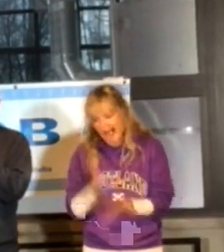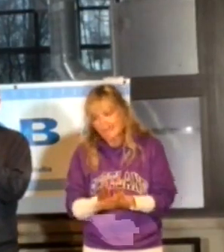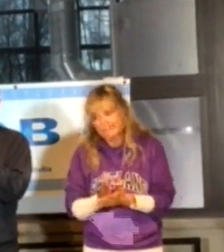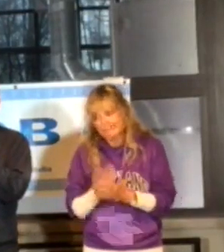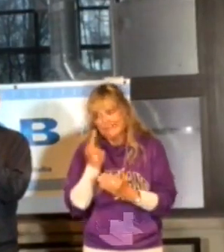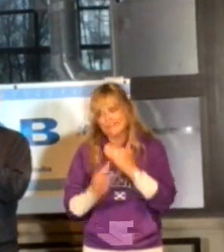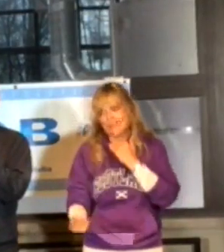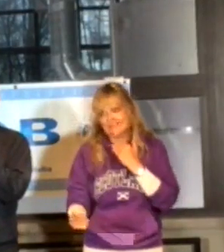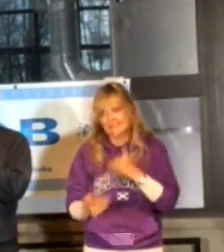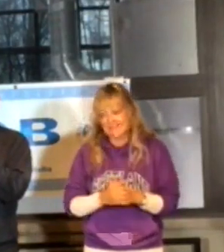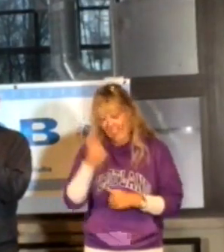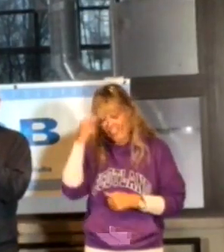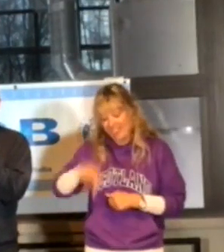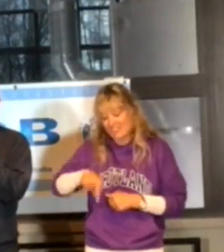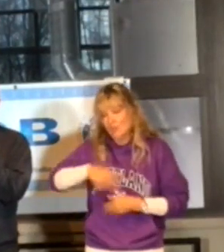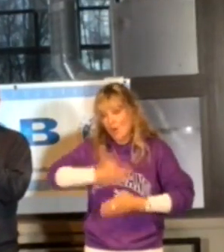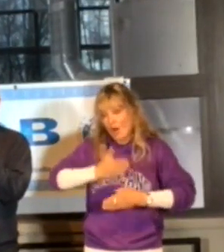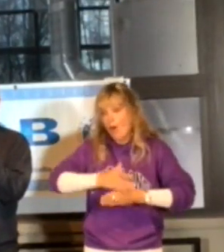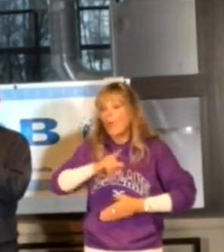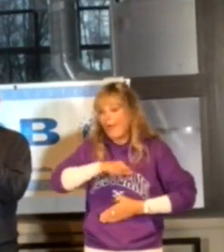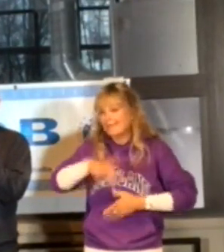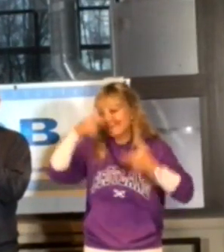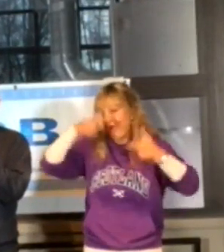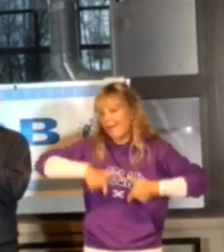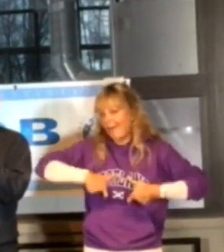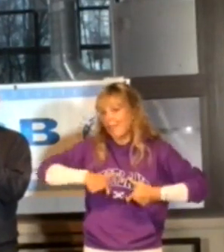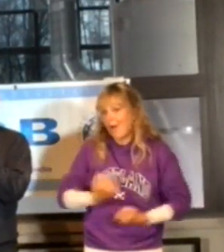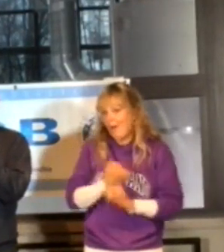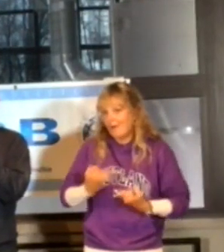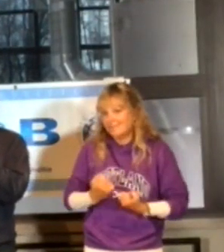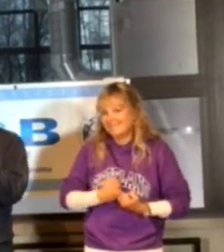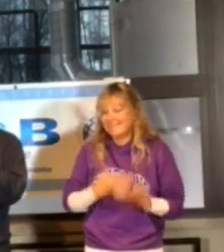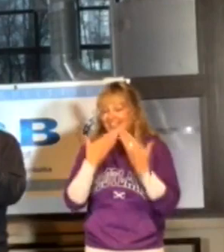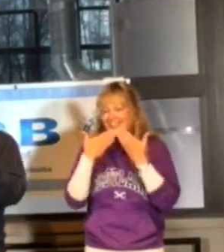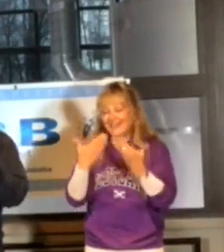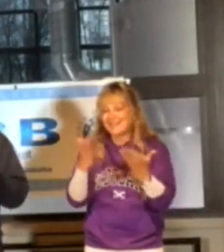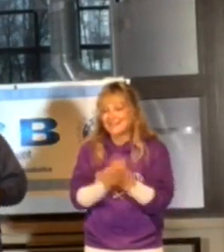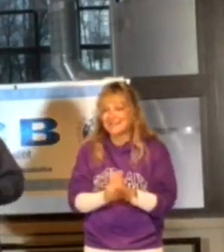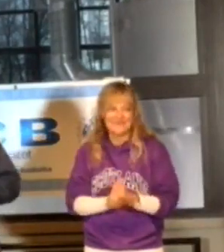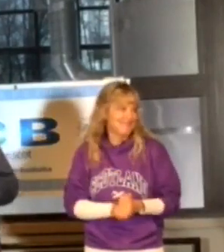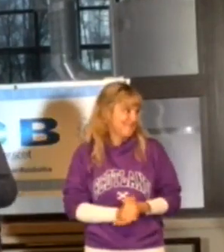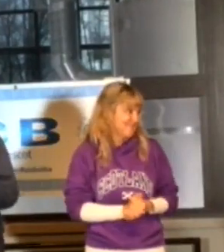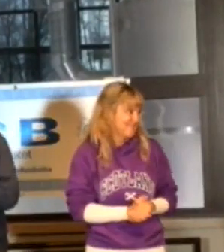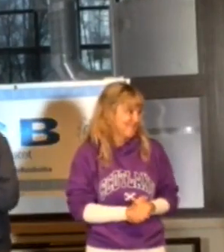do the trick. Because it will, I promise you. Thank you very much.